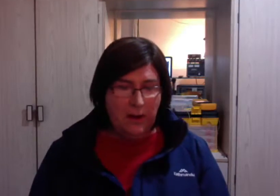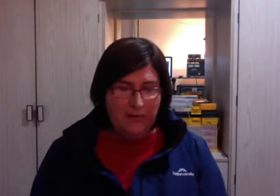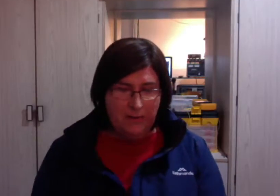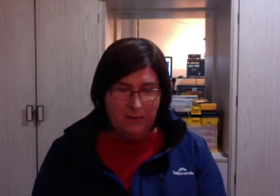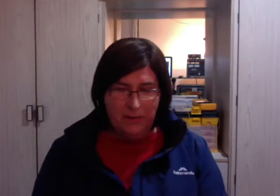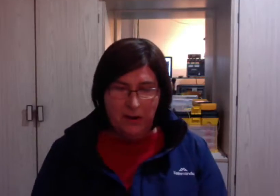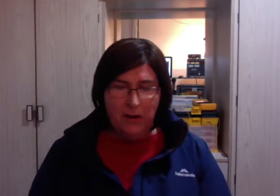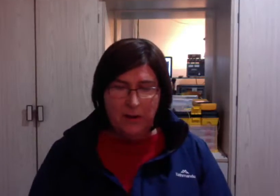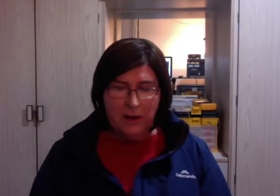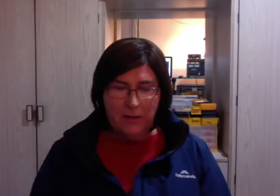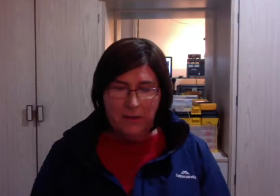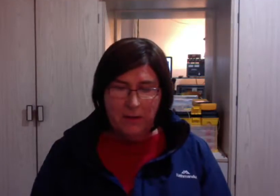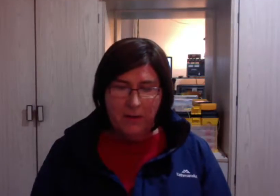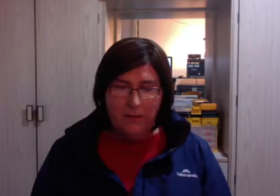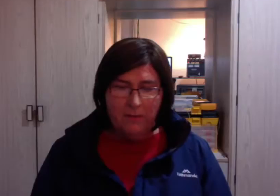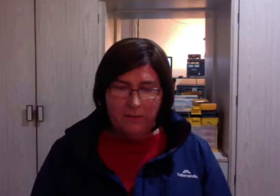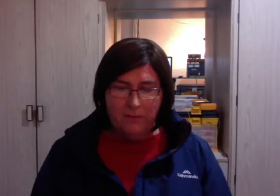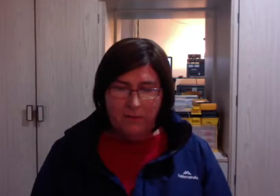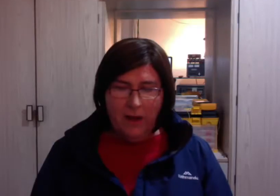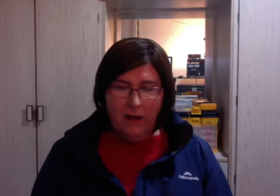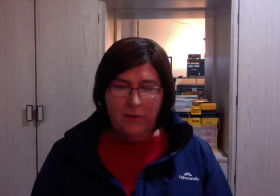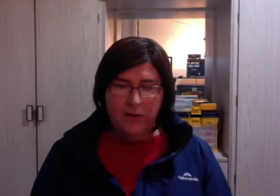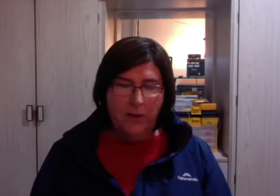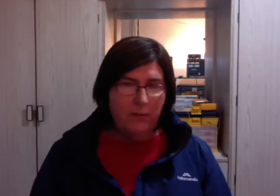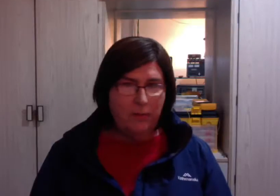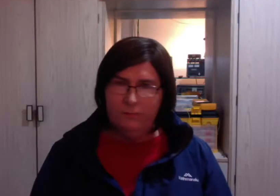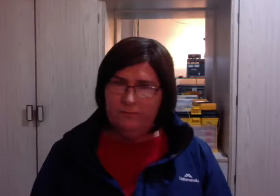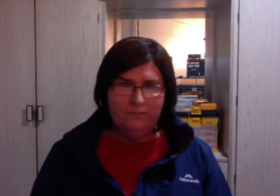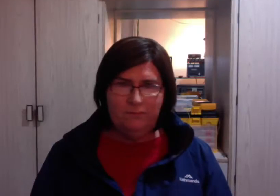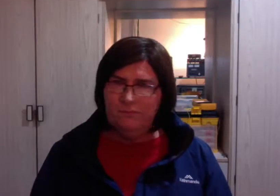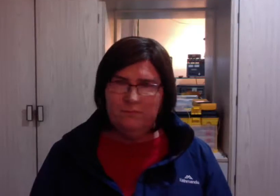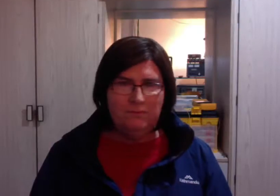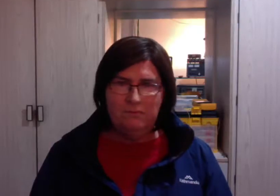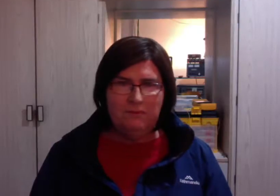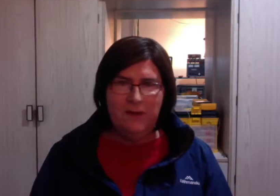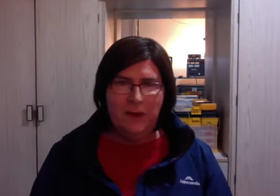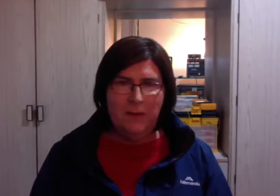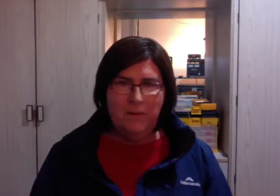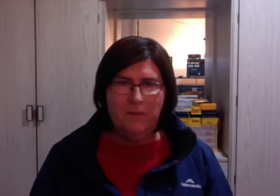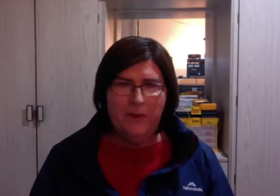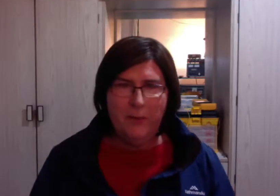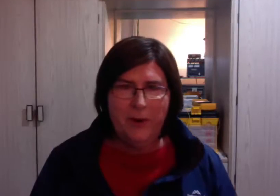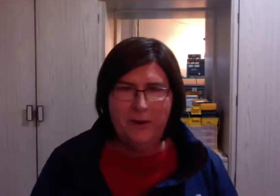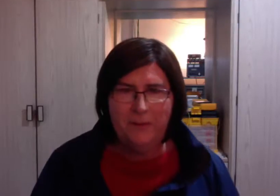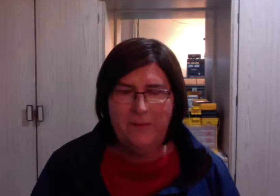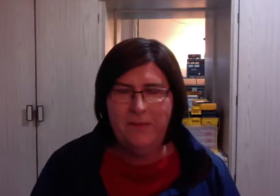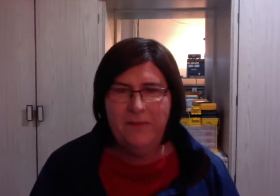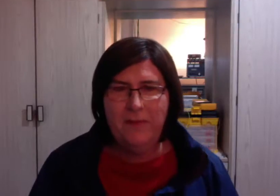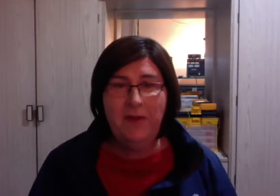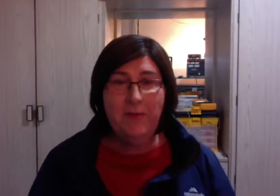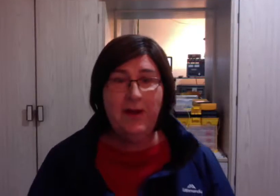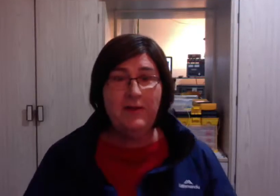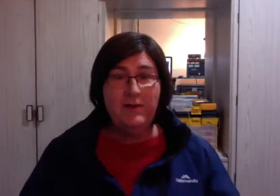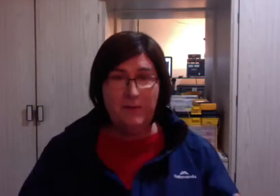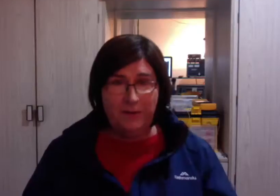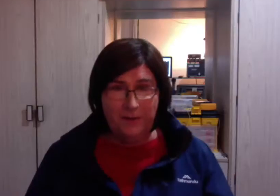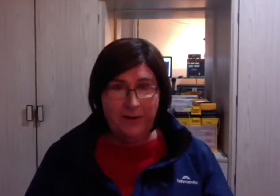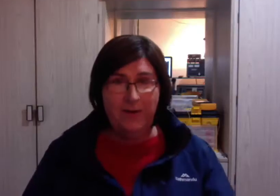see people go, oh, you know, fly along the top. No, doesn't work. Best way to do them is, you know, like